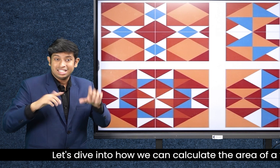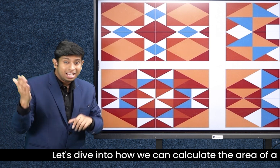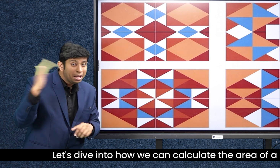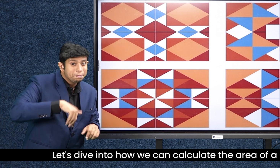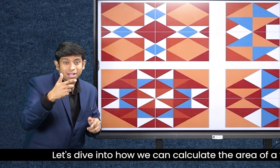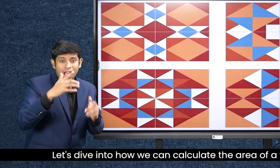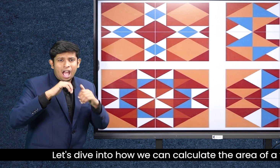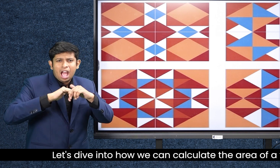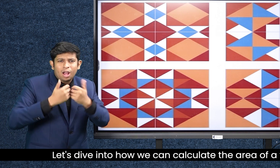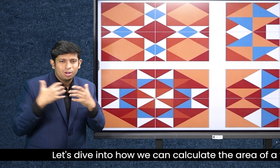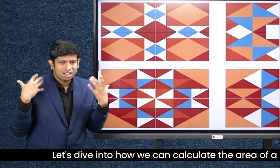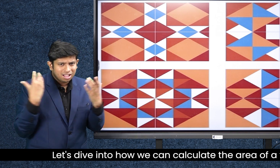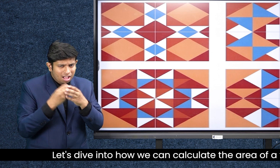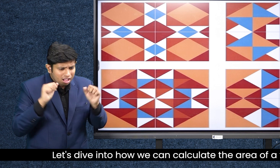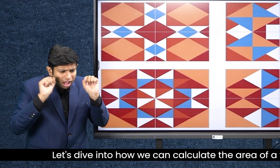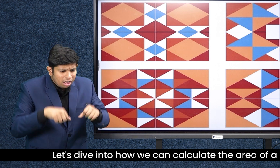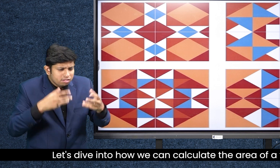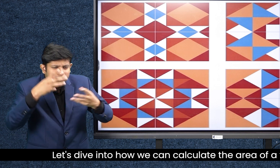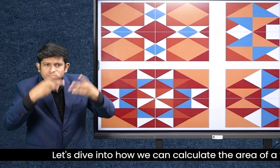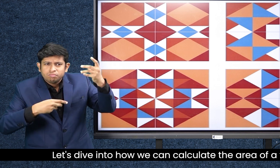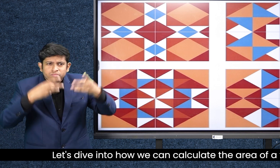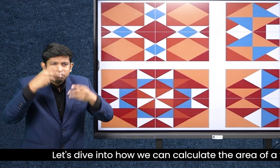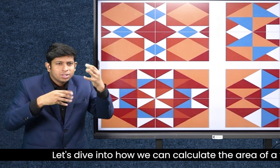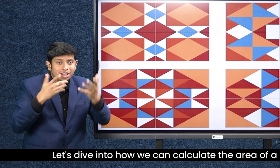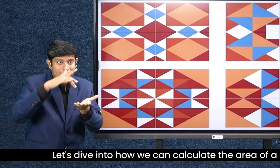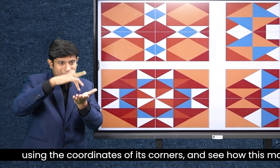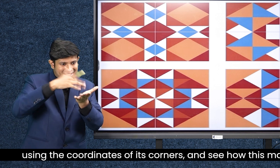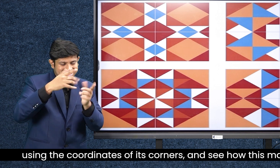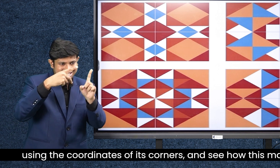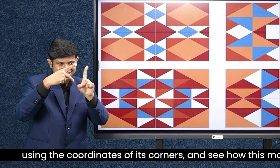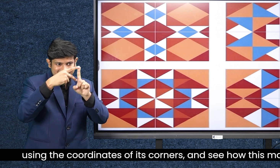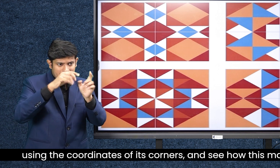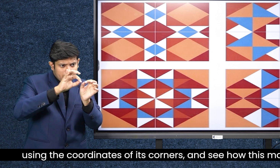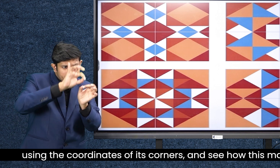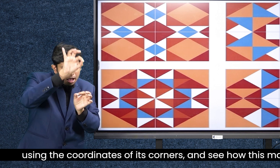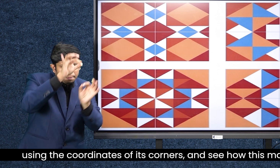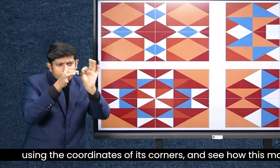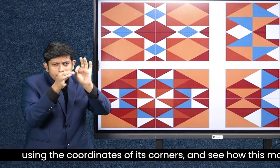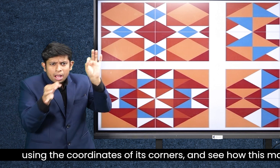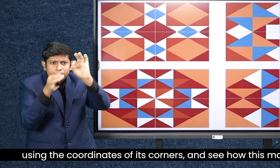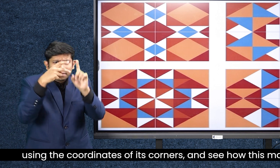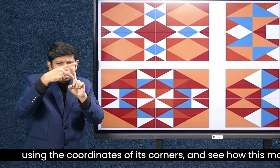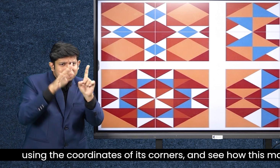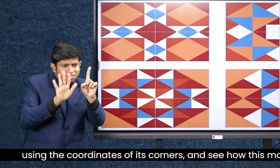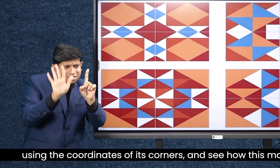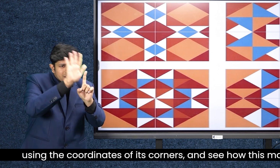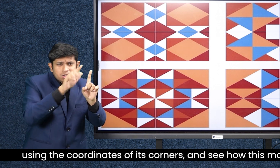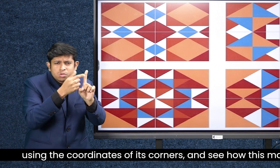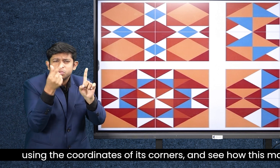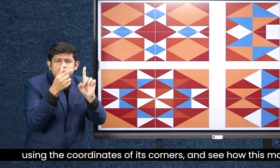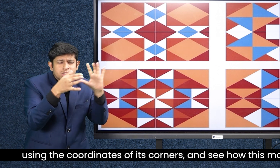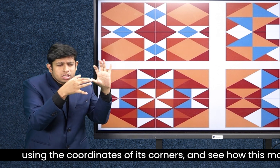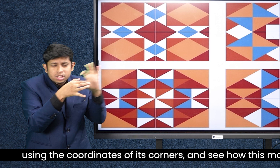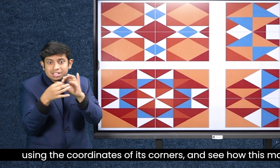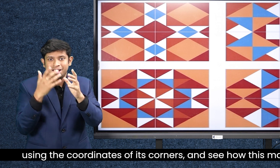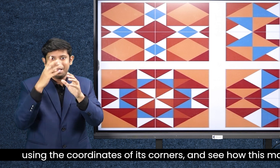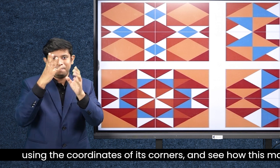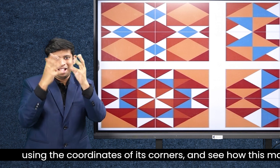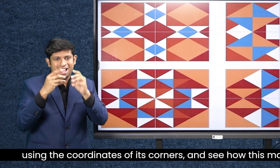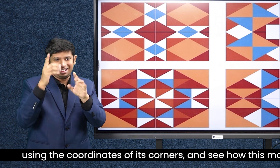Let's dive into how we can calculate the area of a triangle using the coordinates of its corners and see how this math